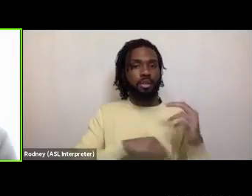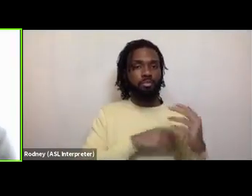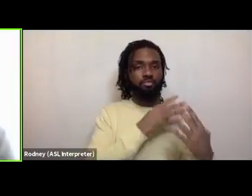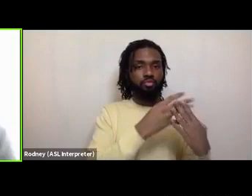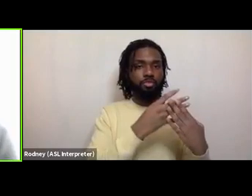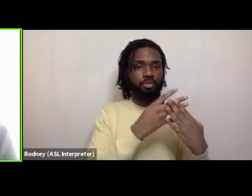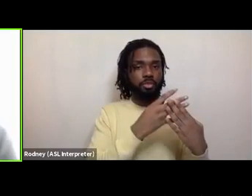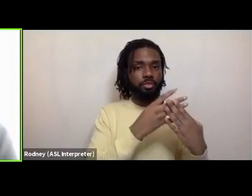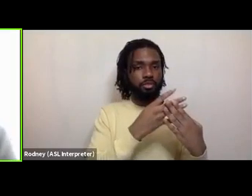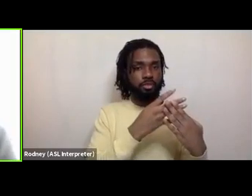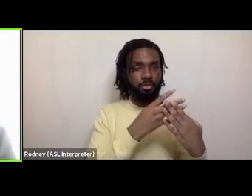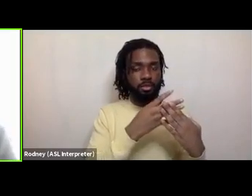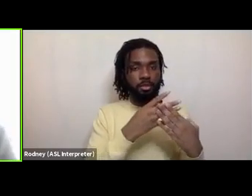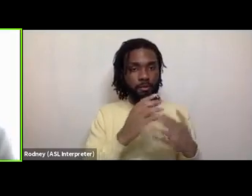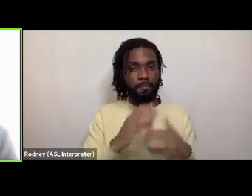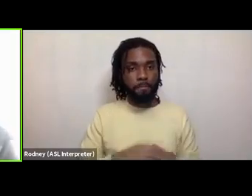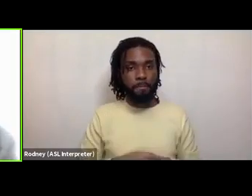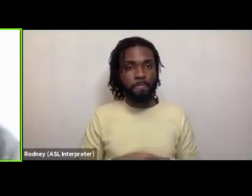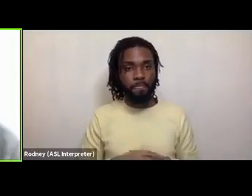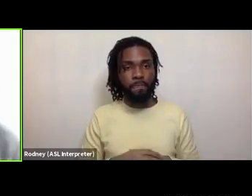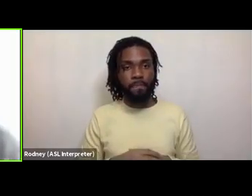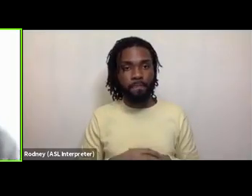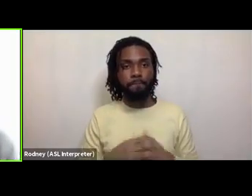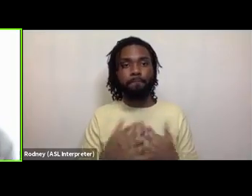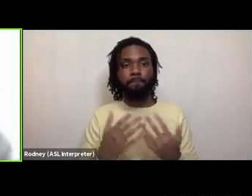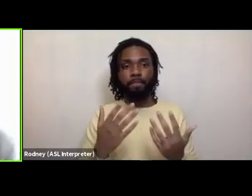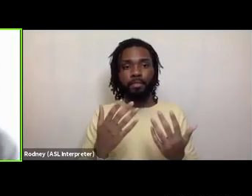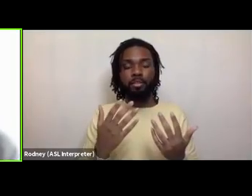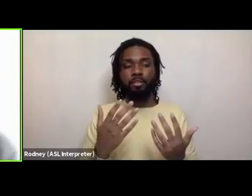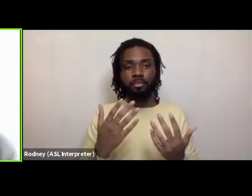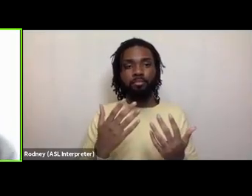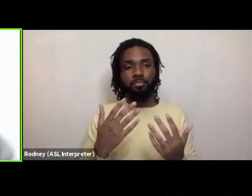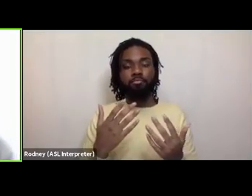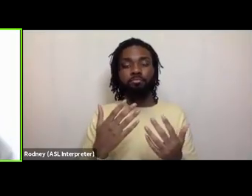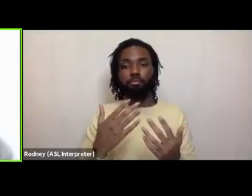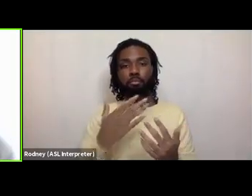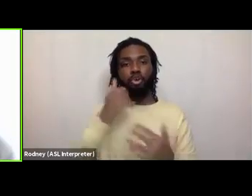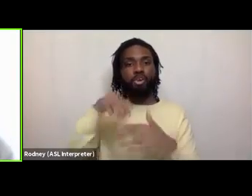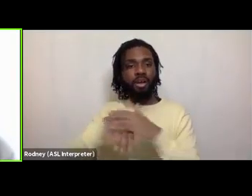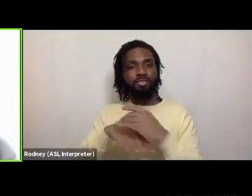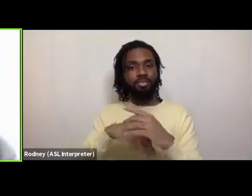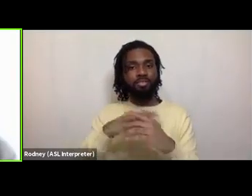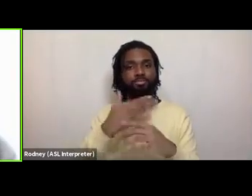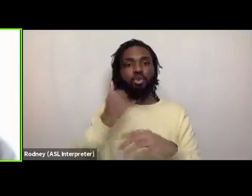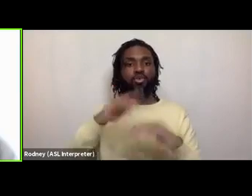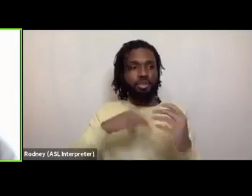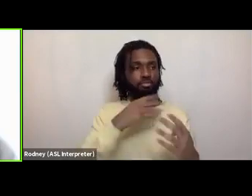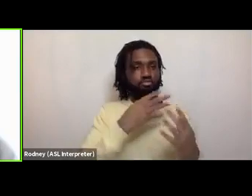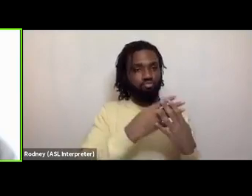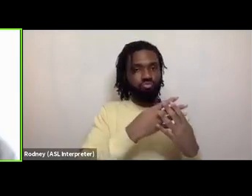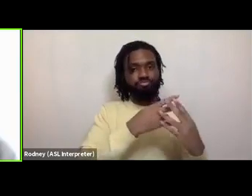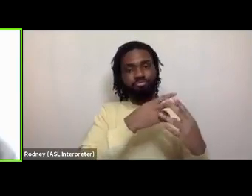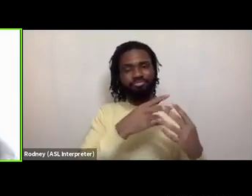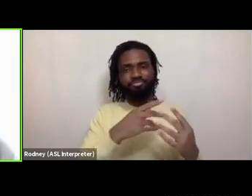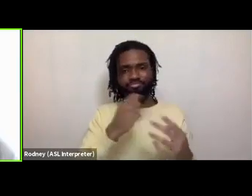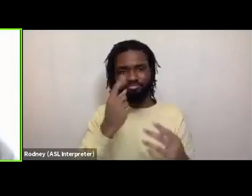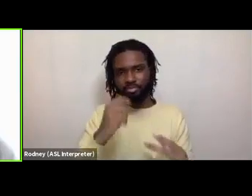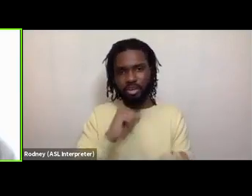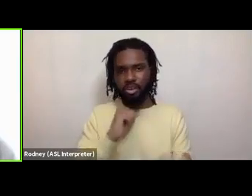And and better access and alternatives to prisons, which they are not. We can't allow